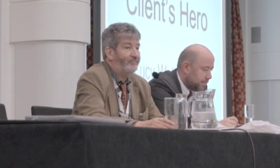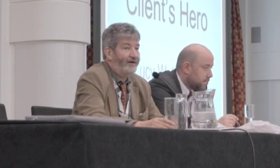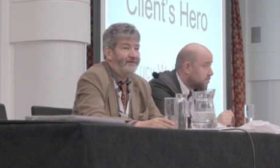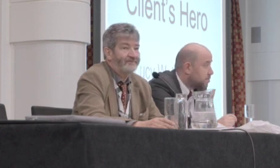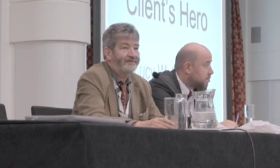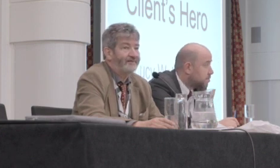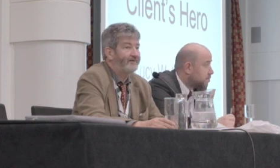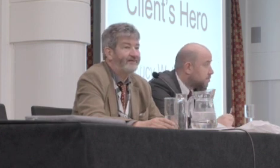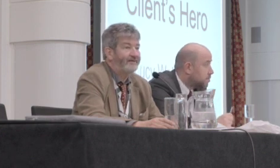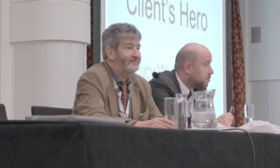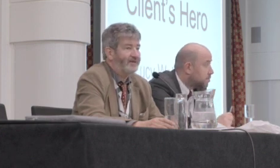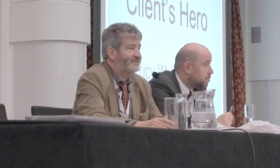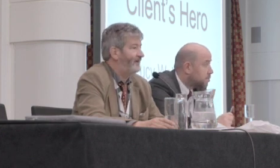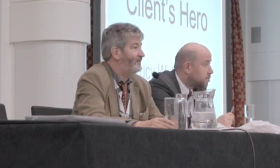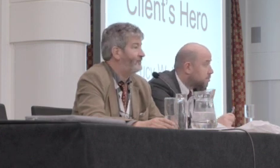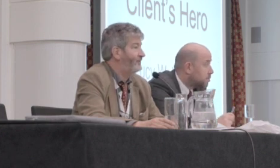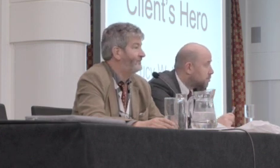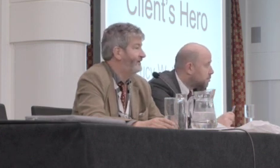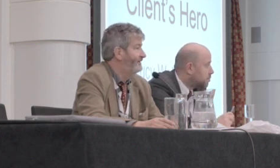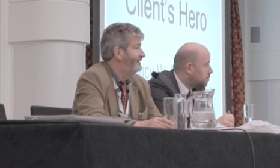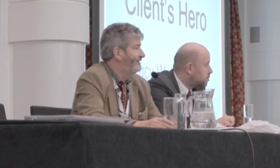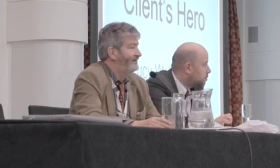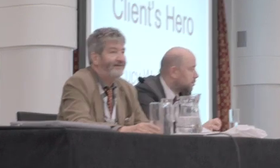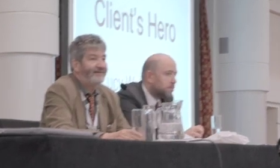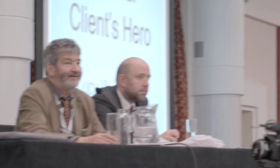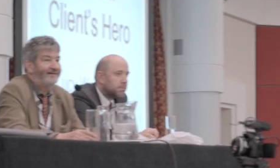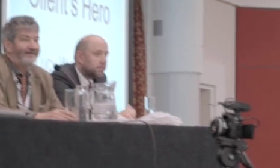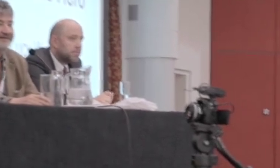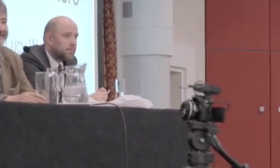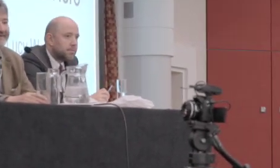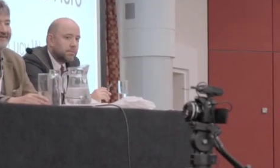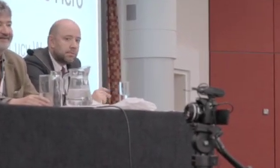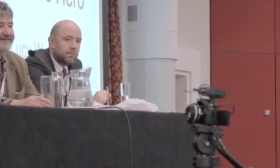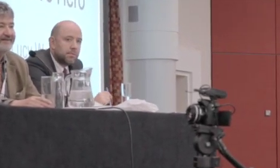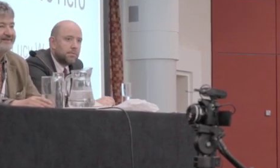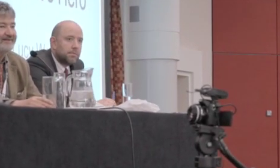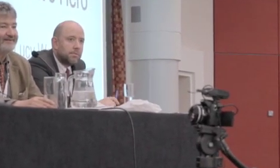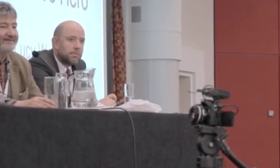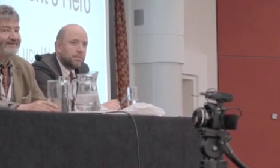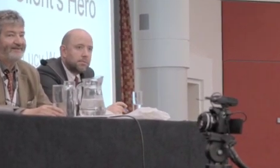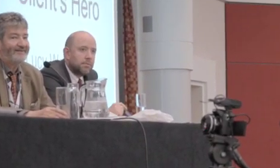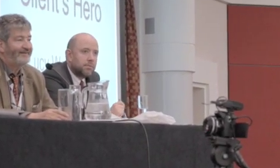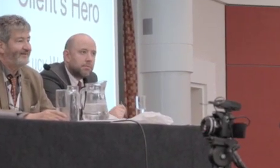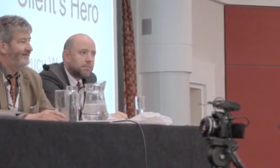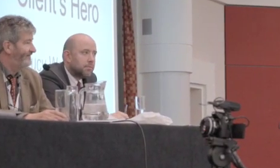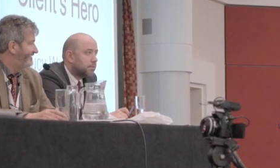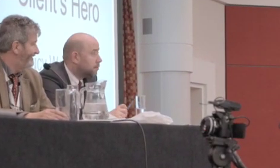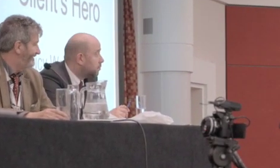Who's going to be brave? It's a big, scary room.